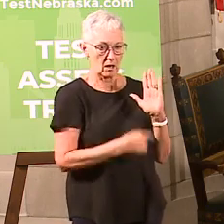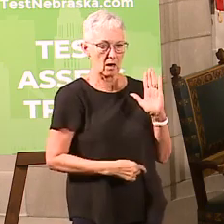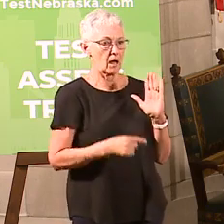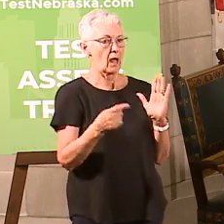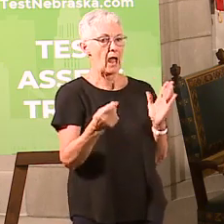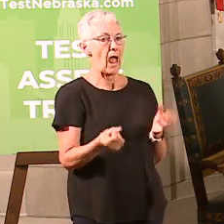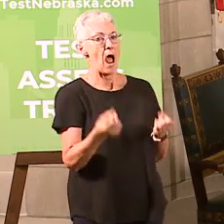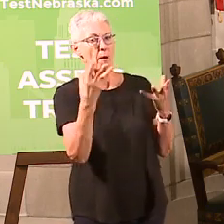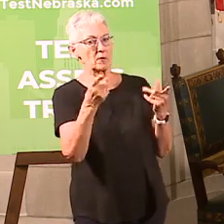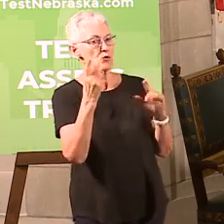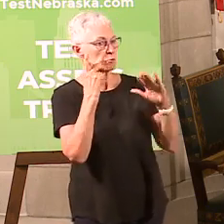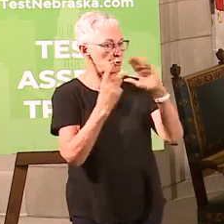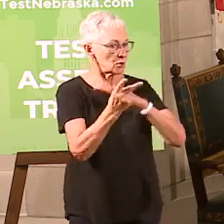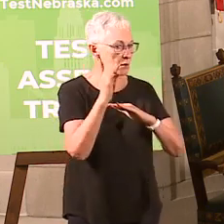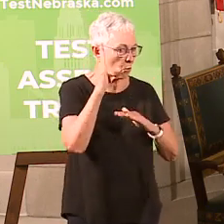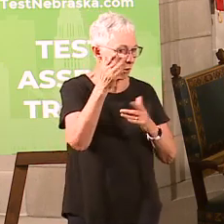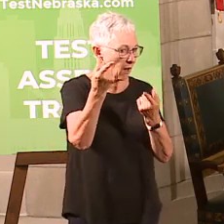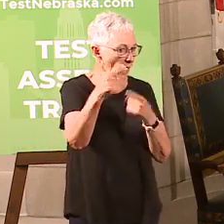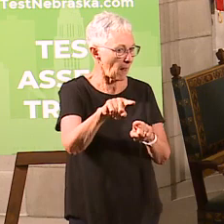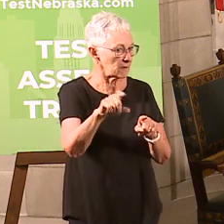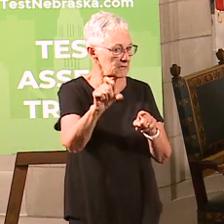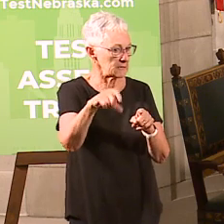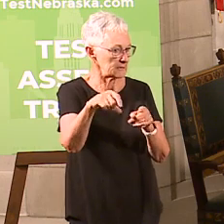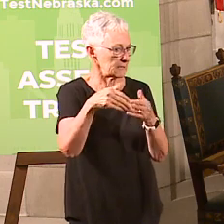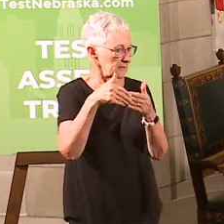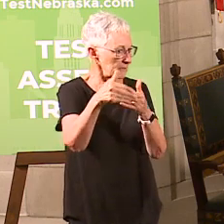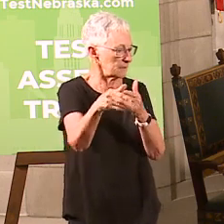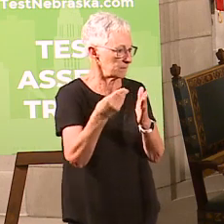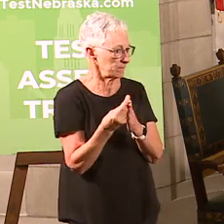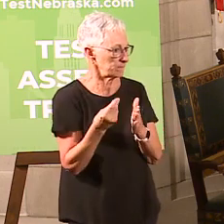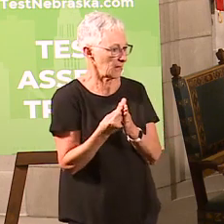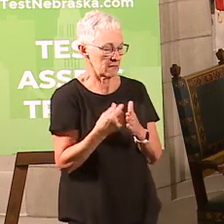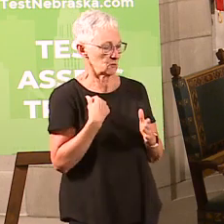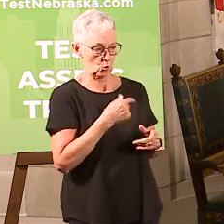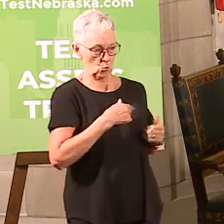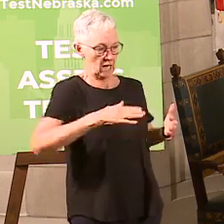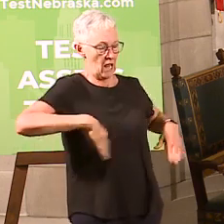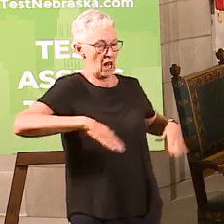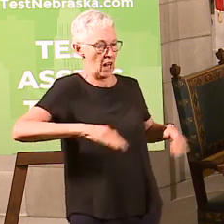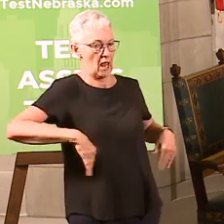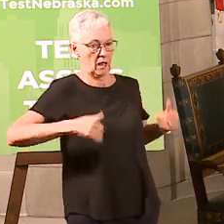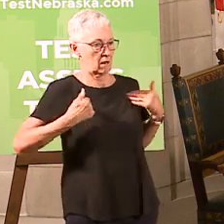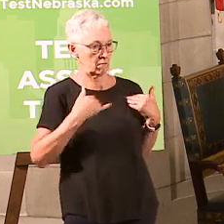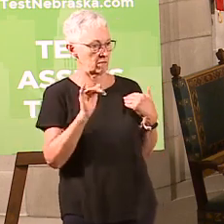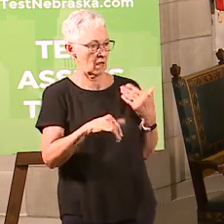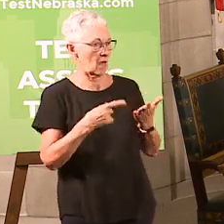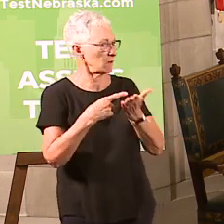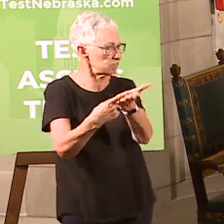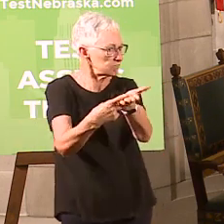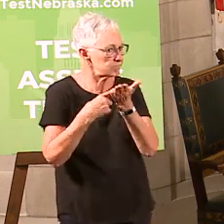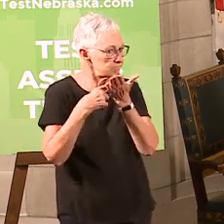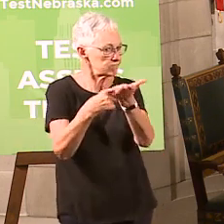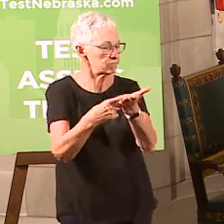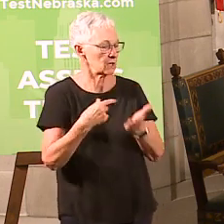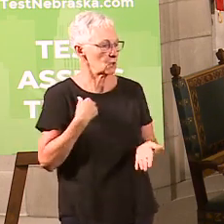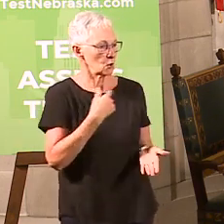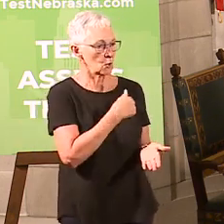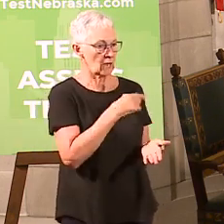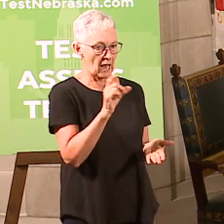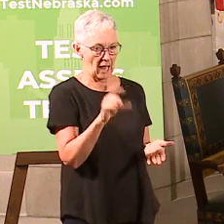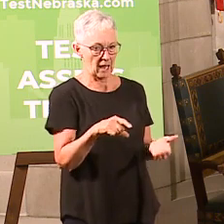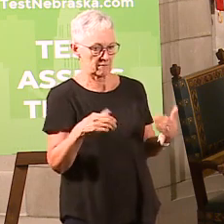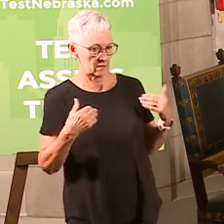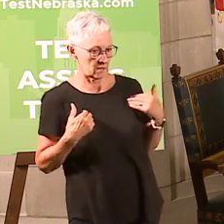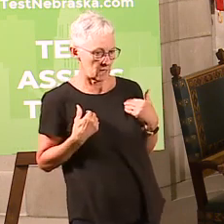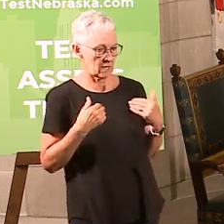basis. So until we kind of get through that process of really firming that up, and again, part of that was dependent on getting Deloitte & Touche on board so we